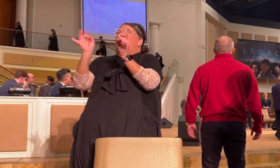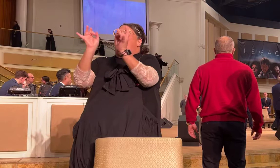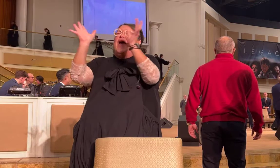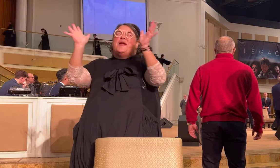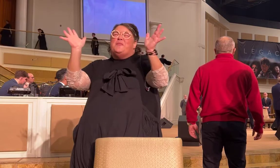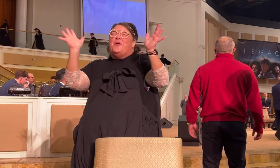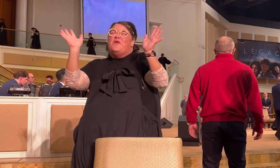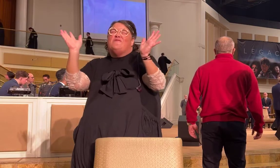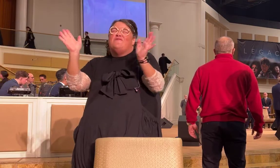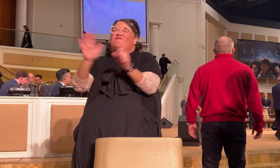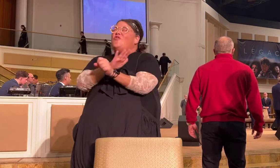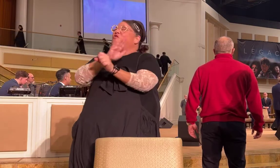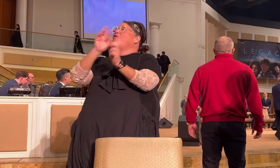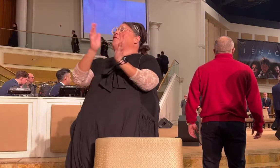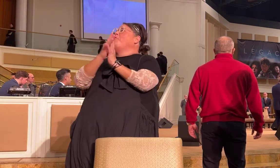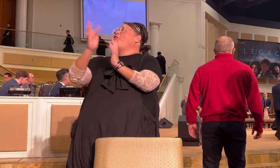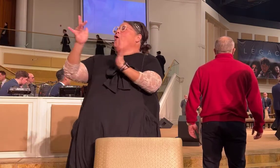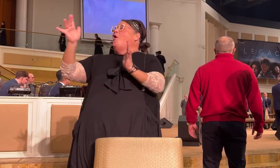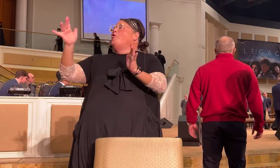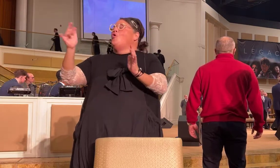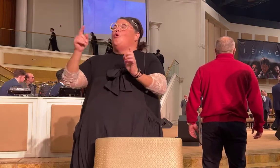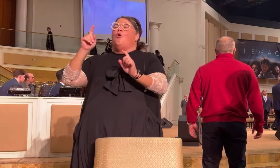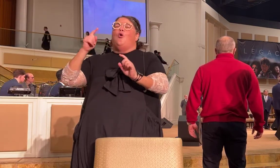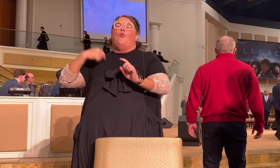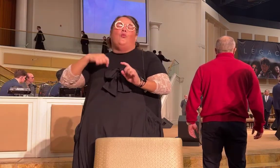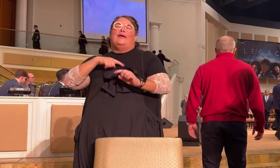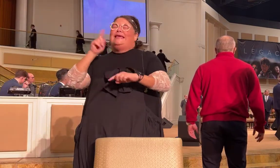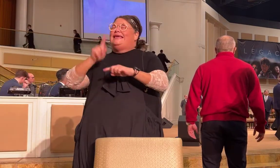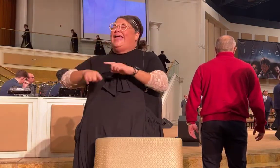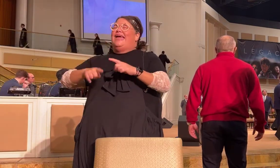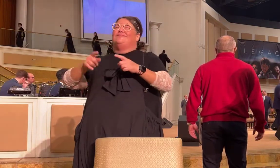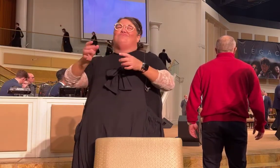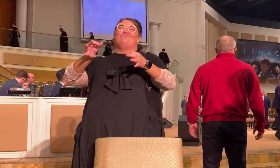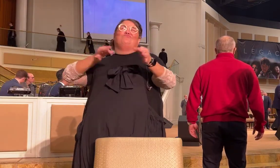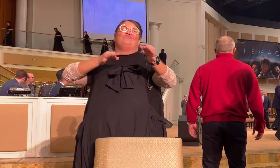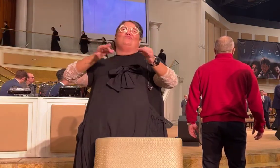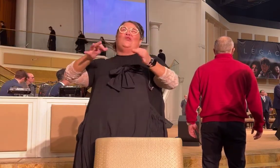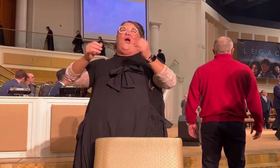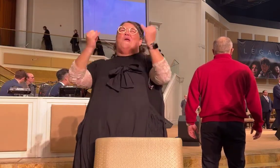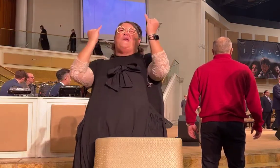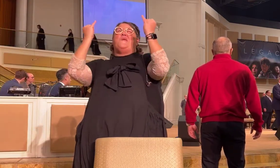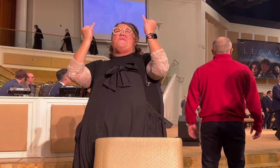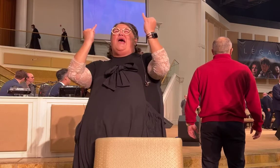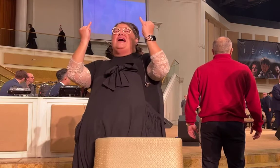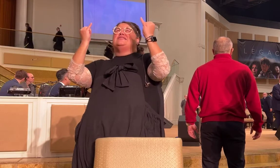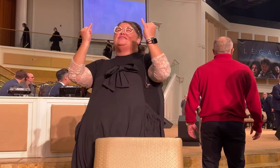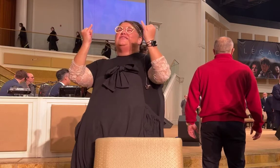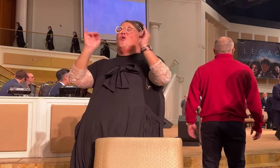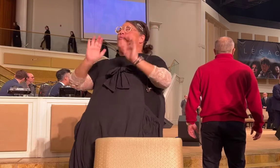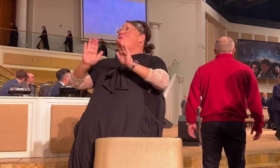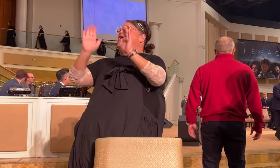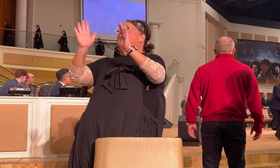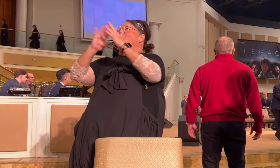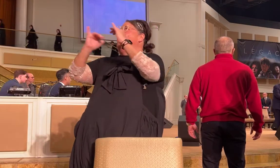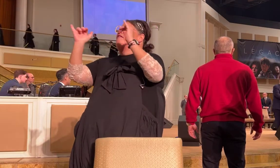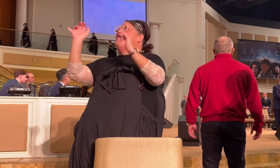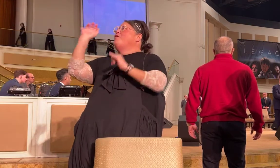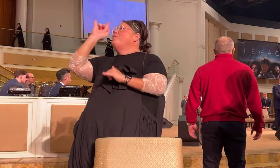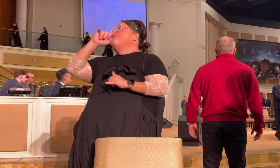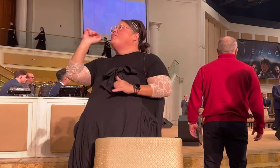so glorious that we cannot describe or even imagine what a wonderful thing heaven is going to